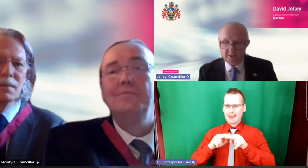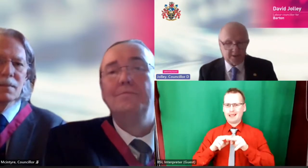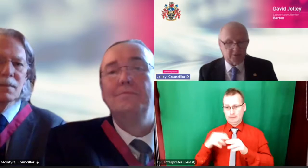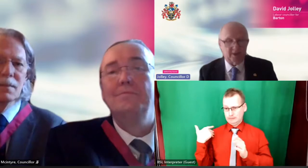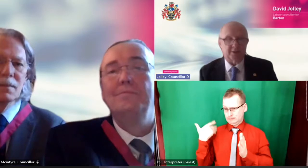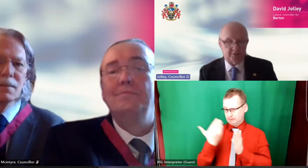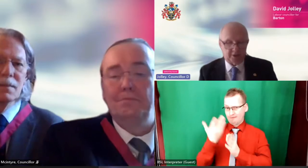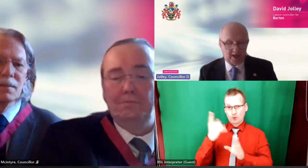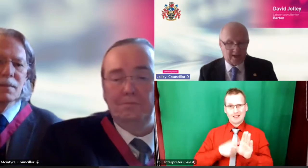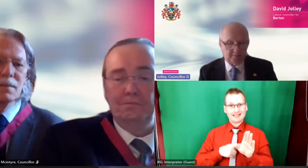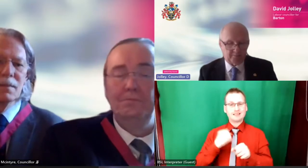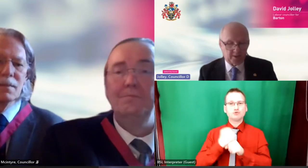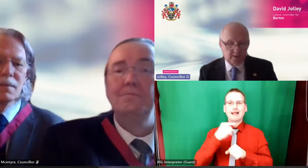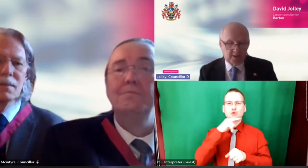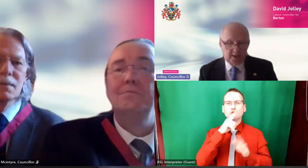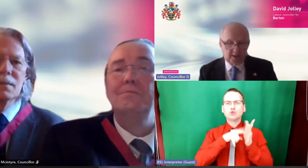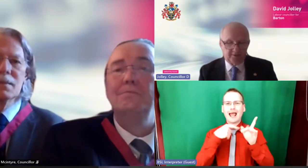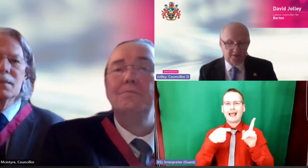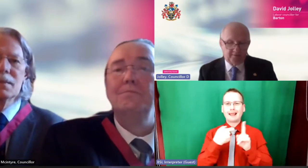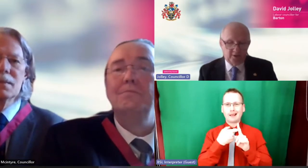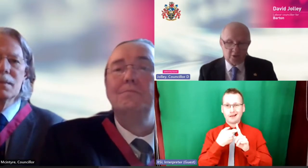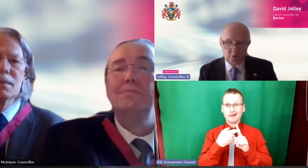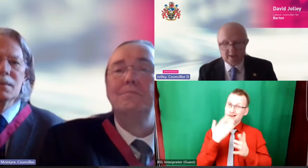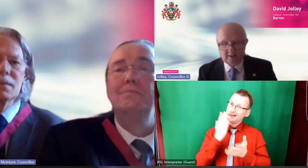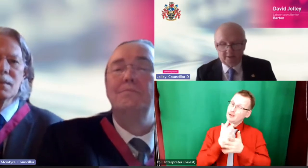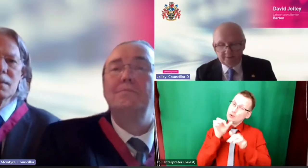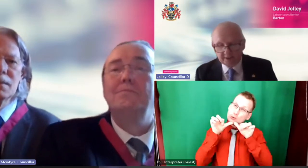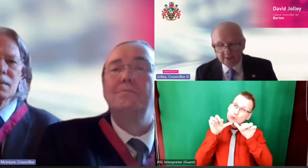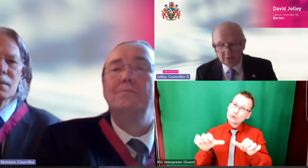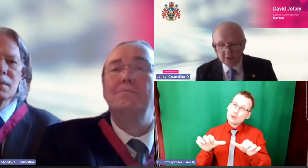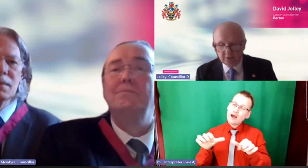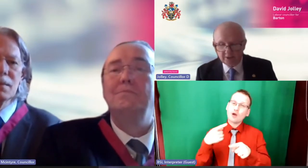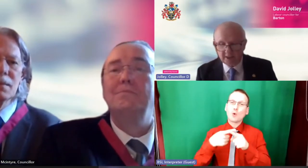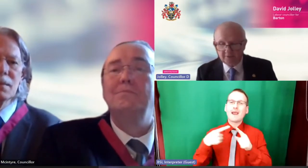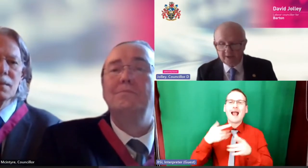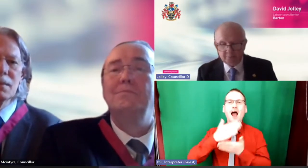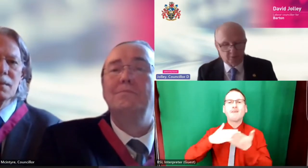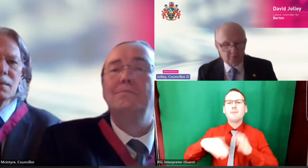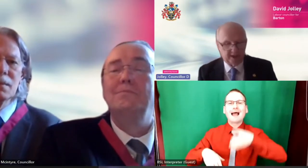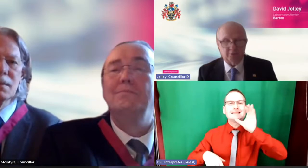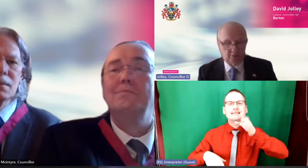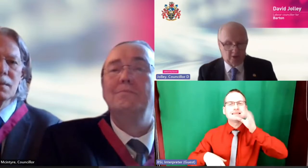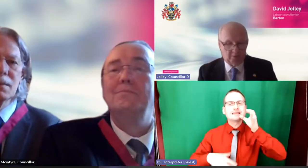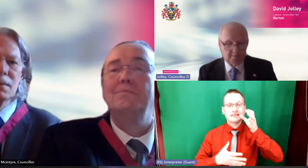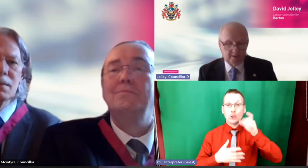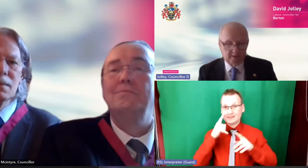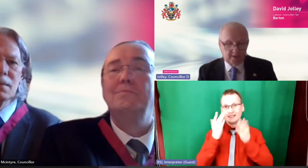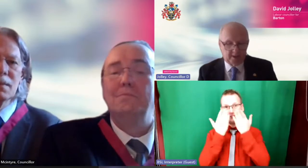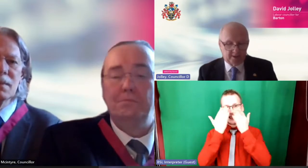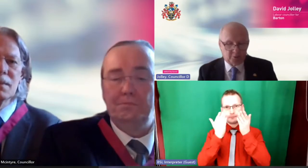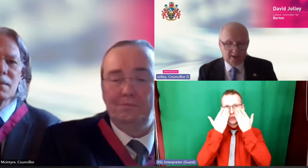last few years, his grandson, Jack. He's very fond of a quick half, as those who see his Facebook page will know.